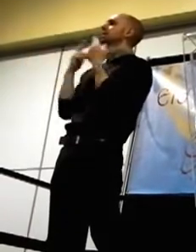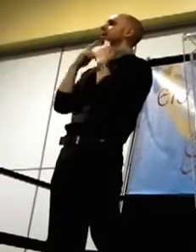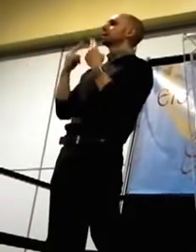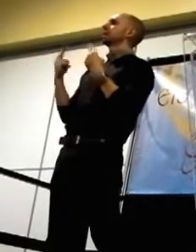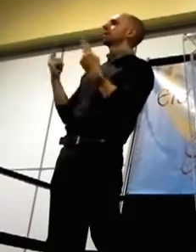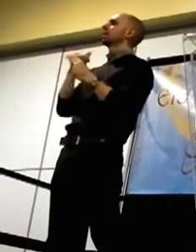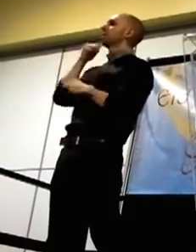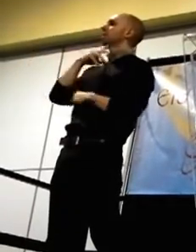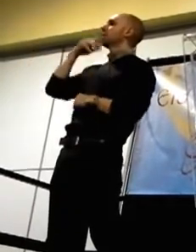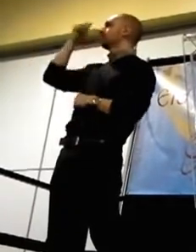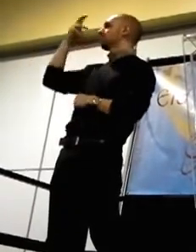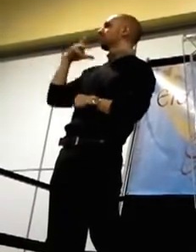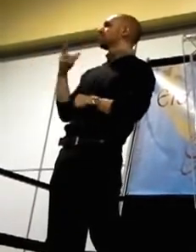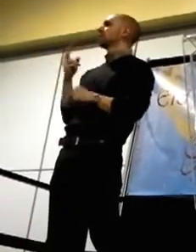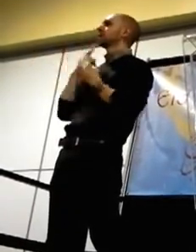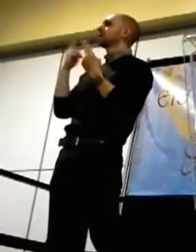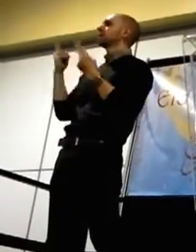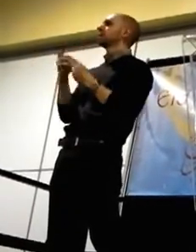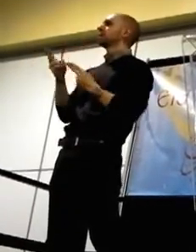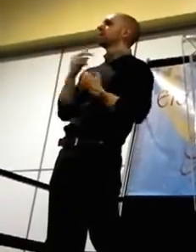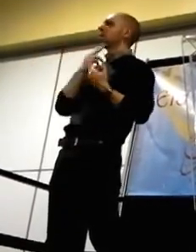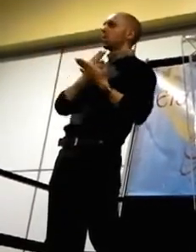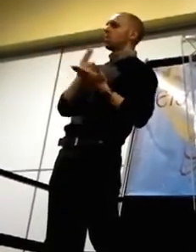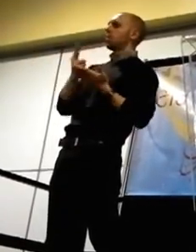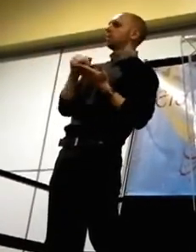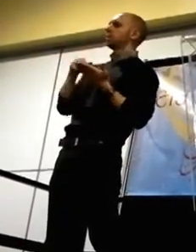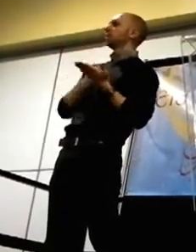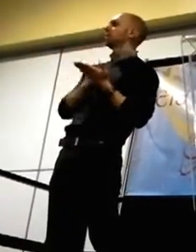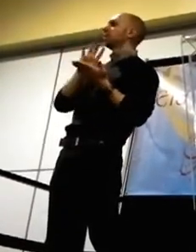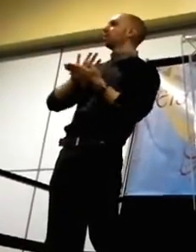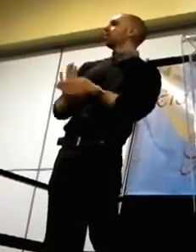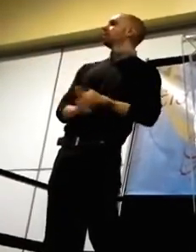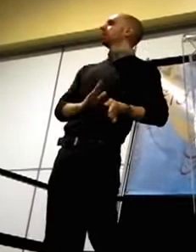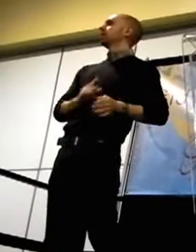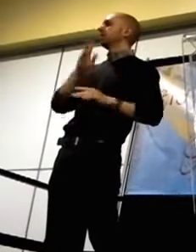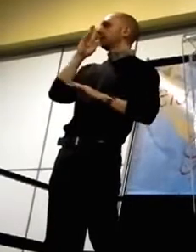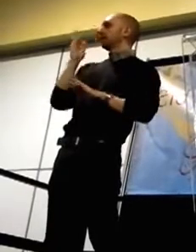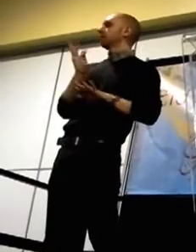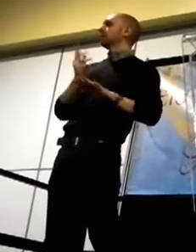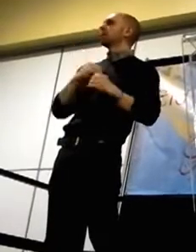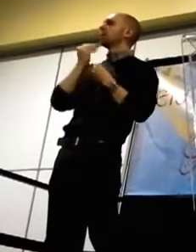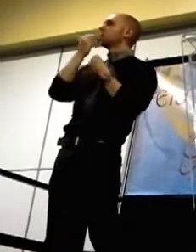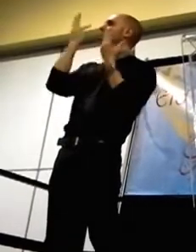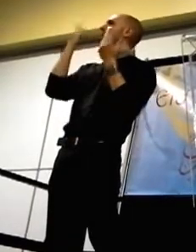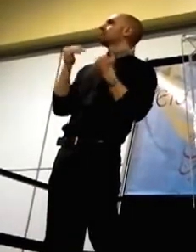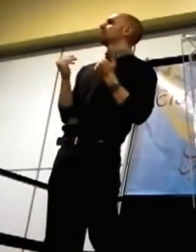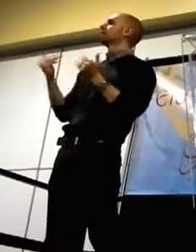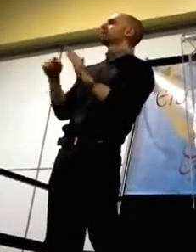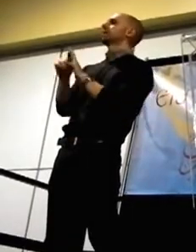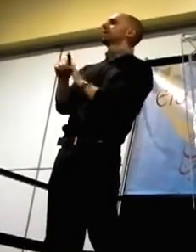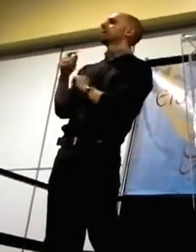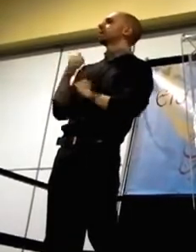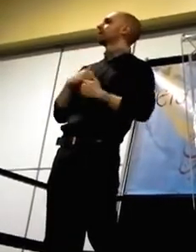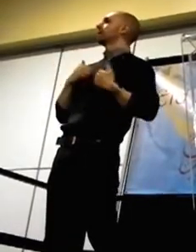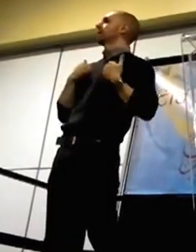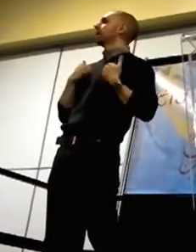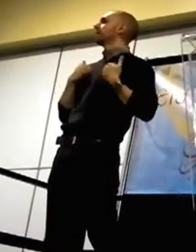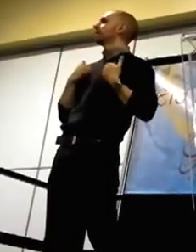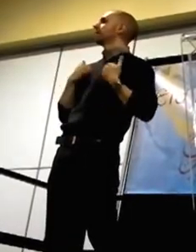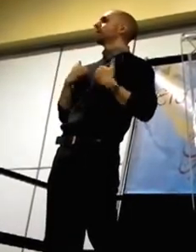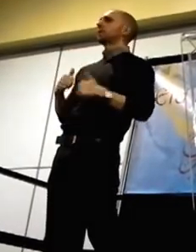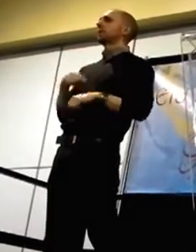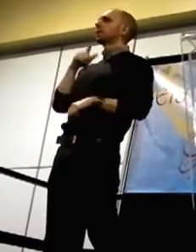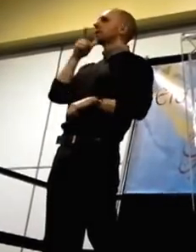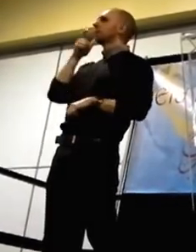men and women. There's no sanctity to life, to children, to elderly. This is happening in masses of